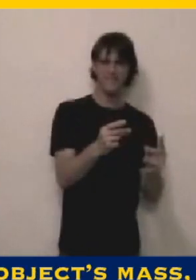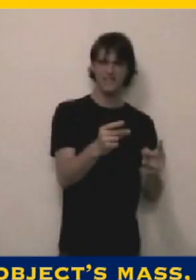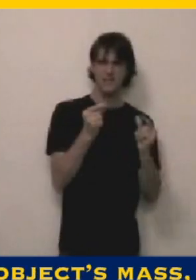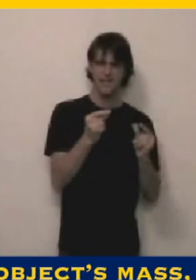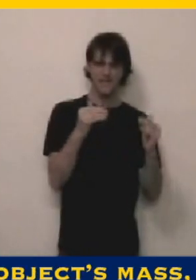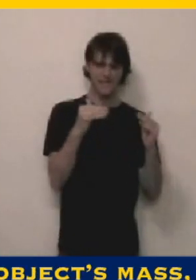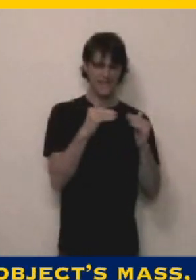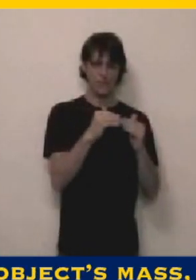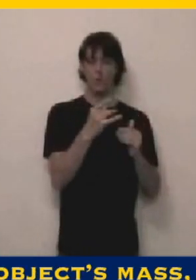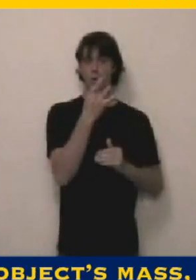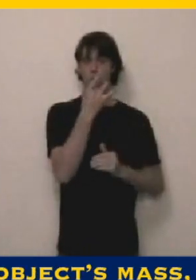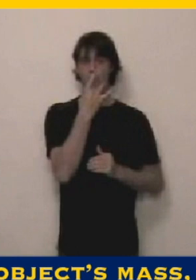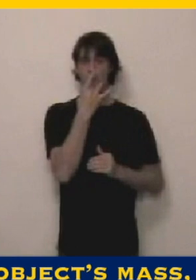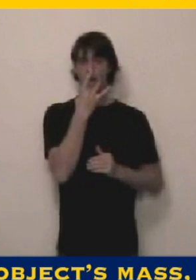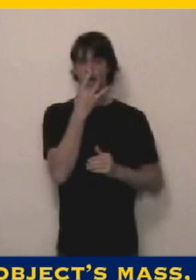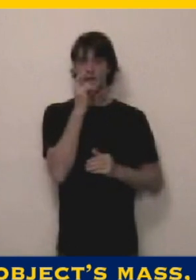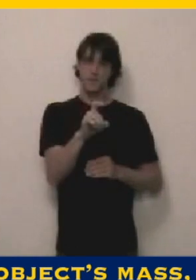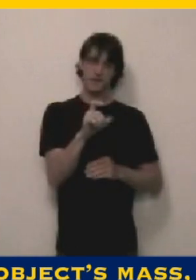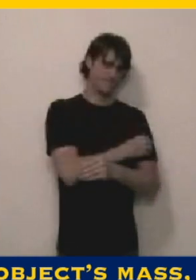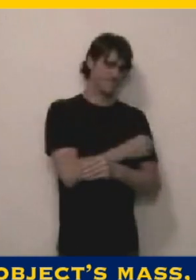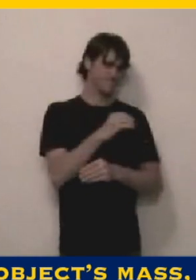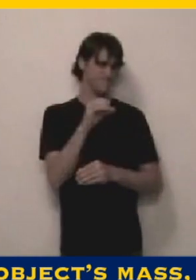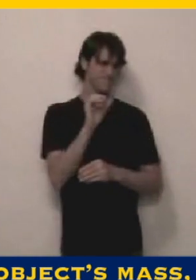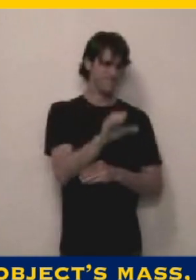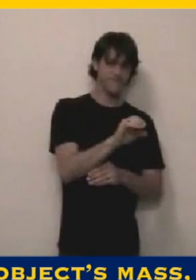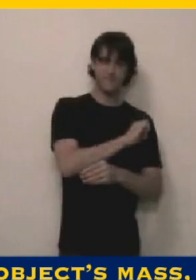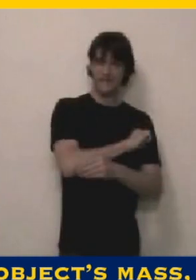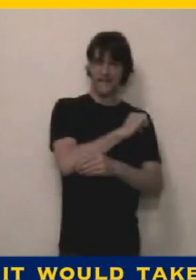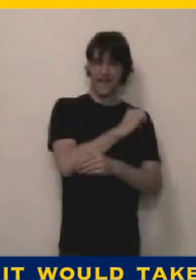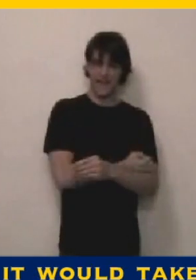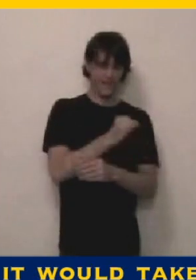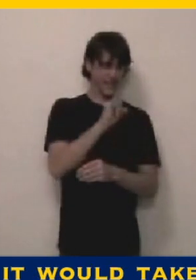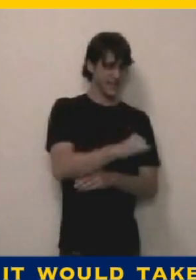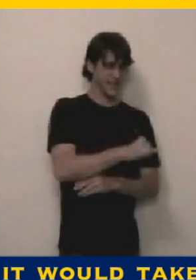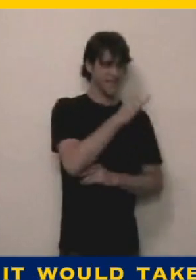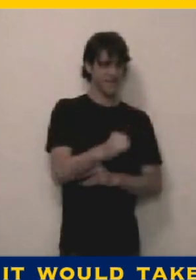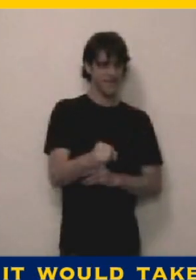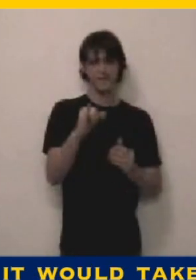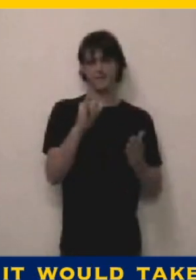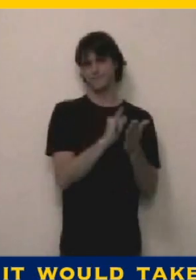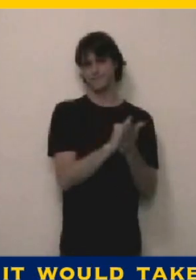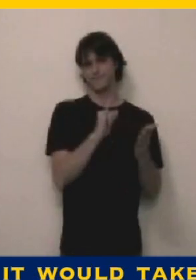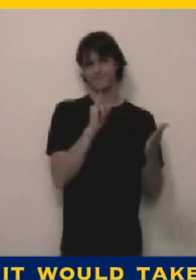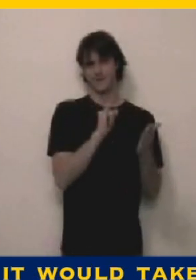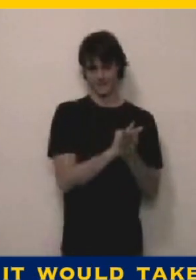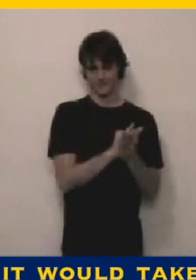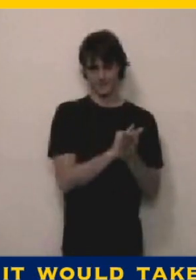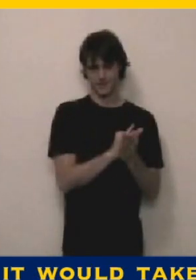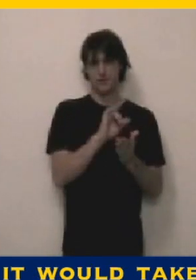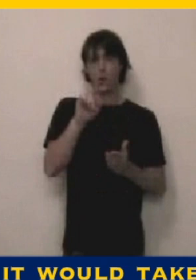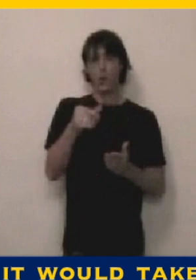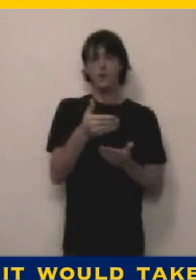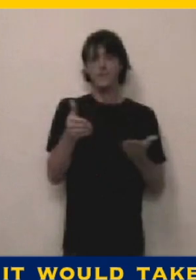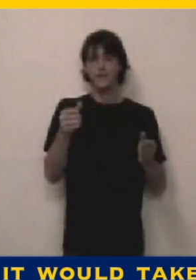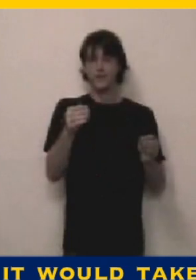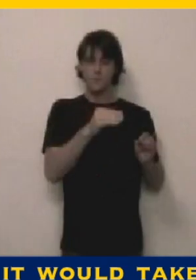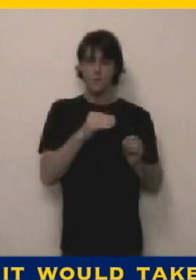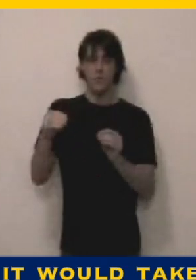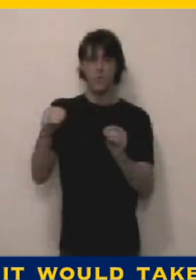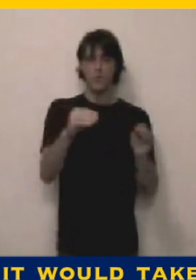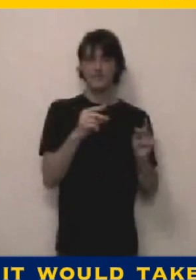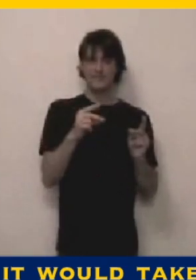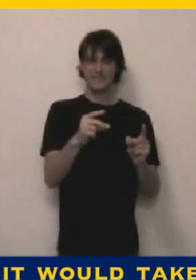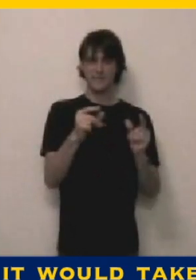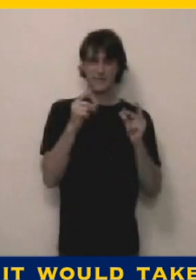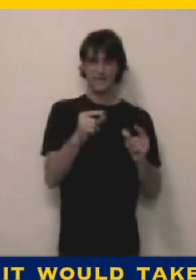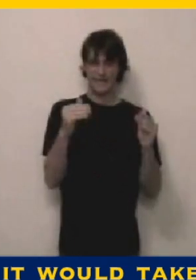However, the greater an object's mass, the more energy it takes to increase its velocity. At a certain given point, it would take an infinite amount of energy to increase the